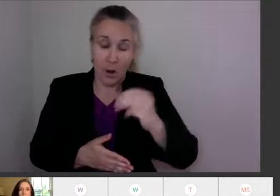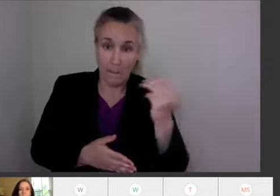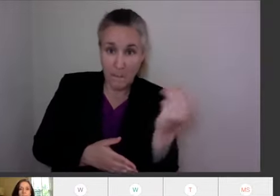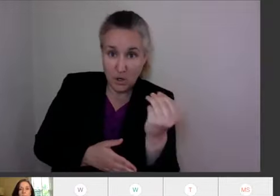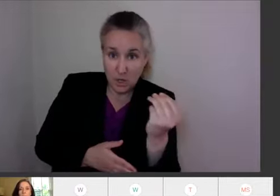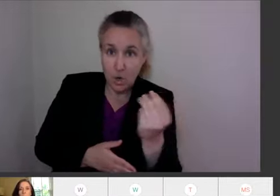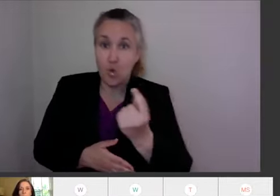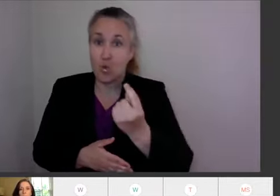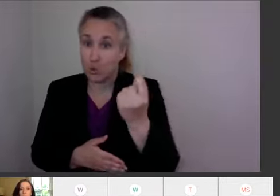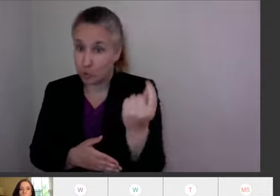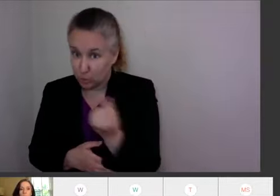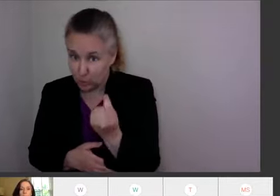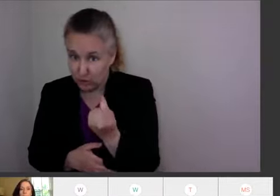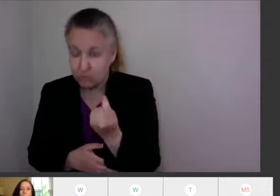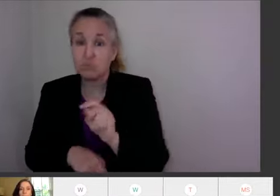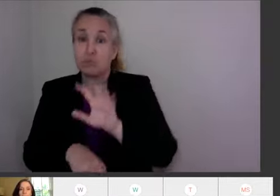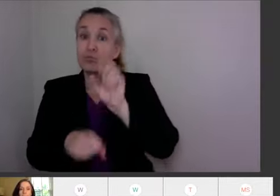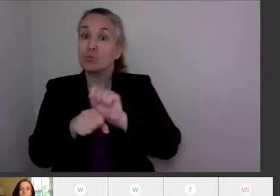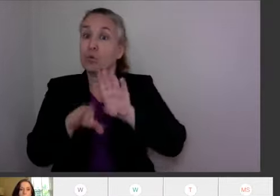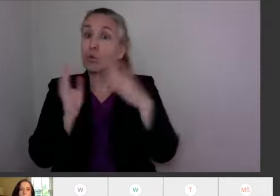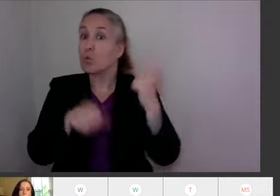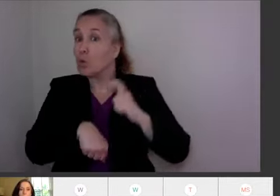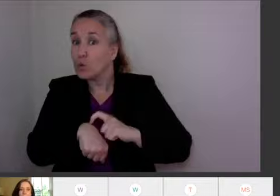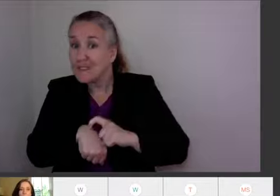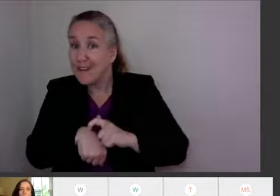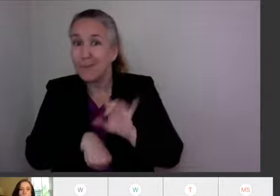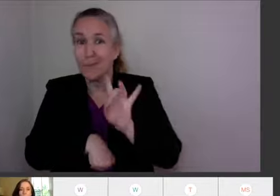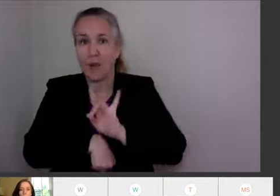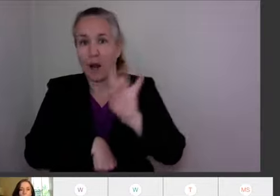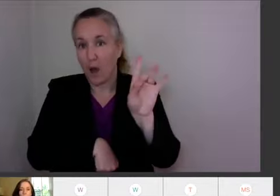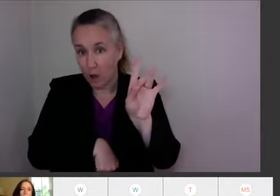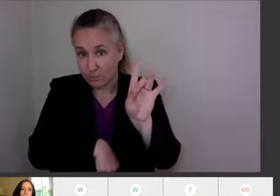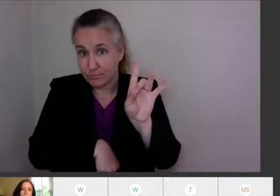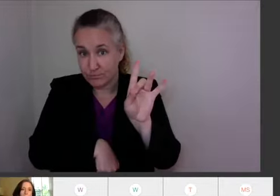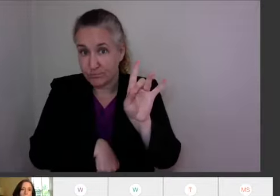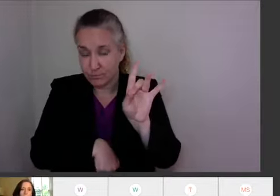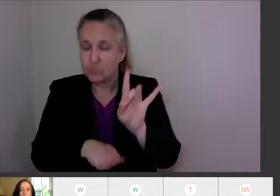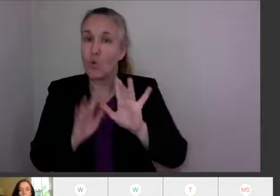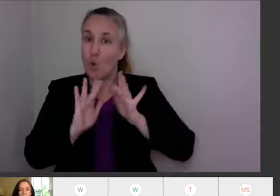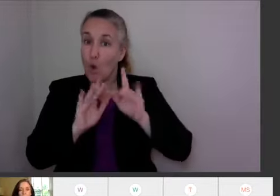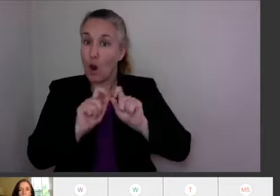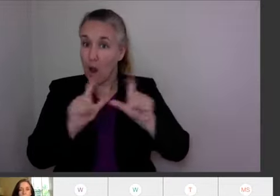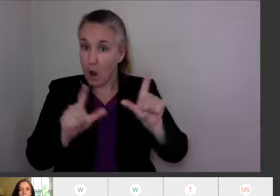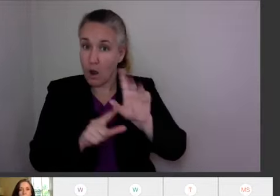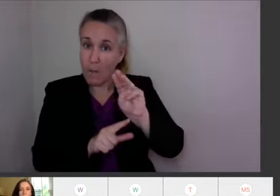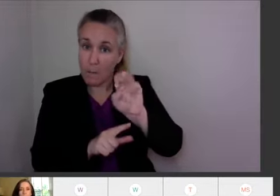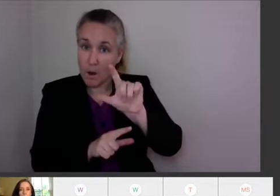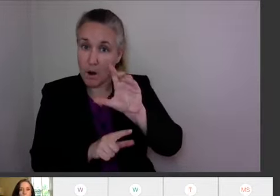Tuesday. The appointments open at 8 a.m. You can go online at